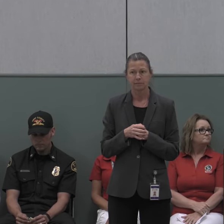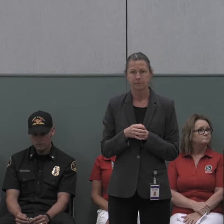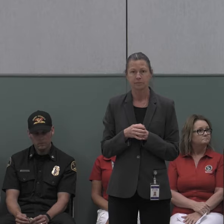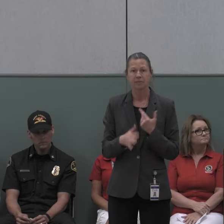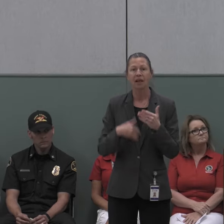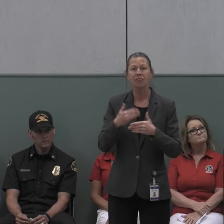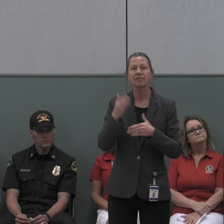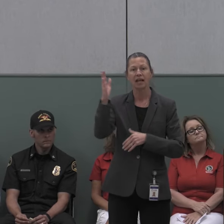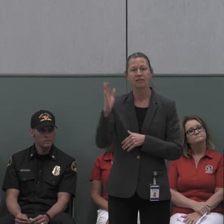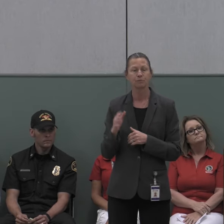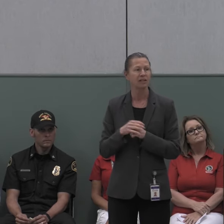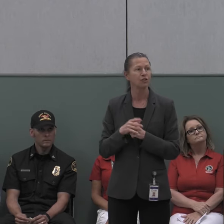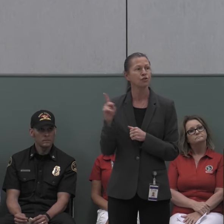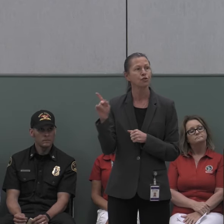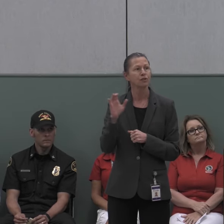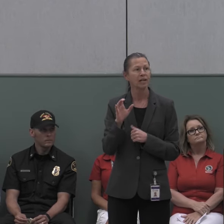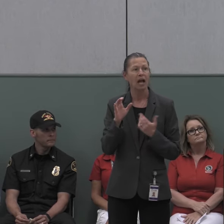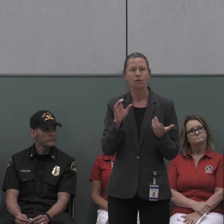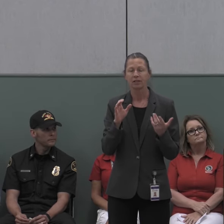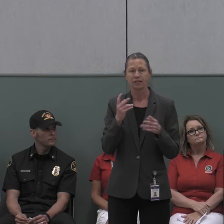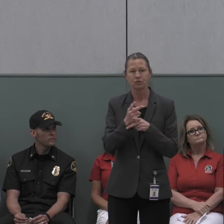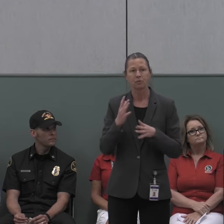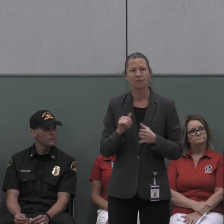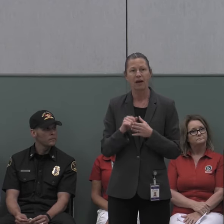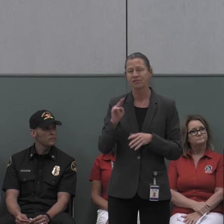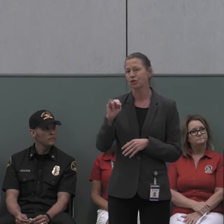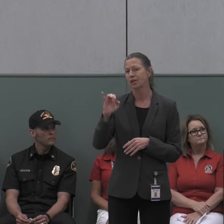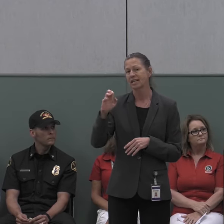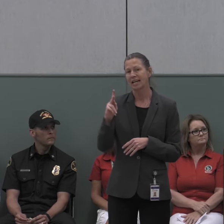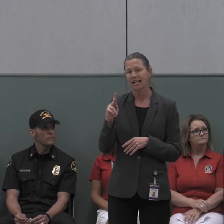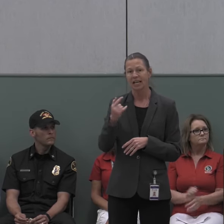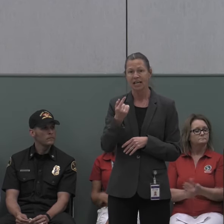Next speaker is Kern County Supervisor Mick Gleason from District 1.